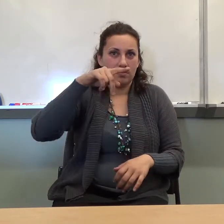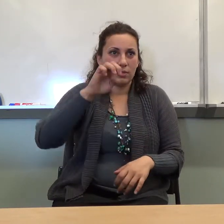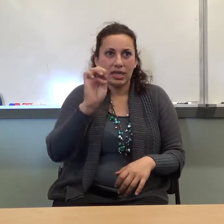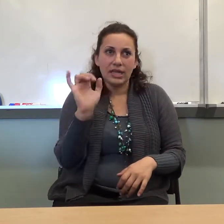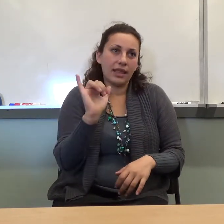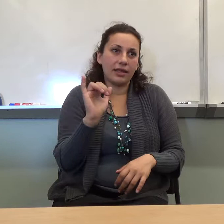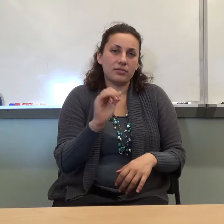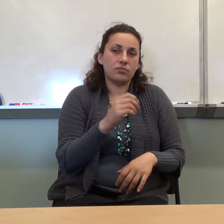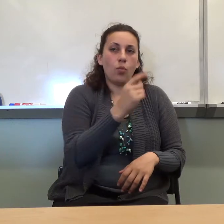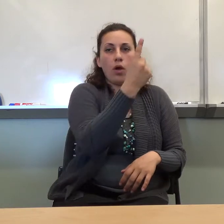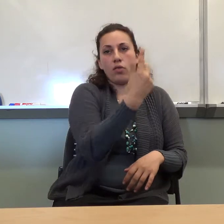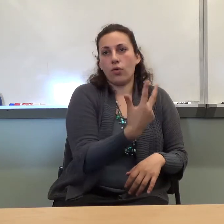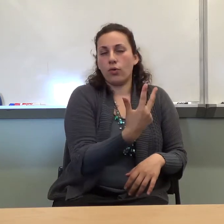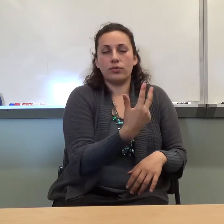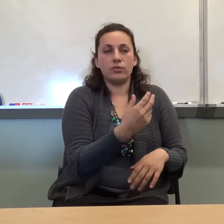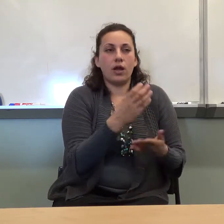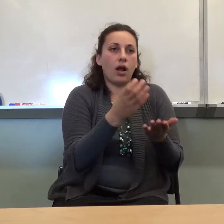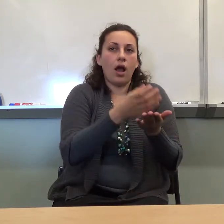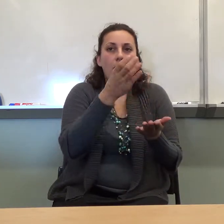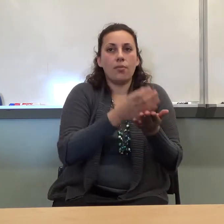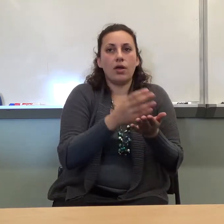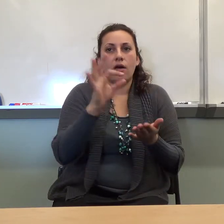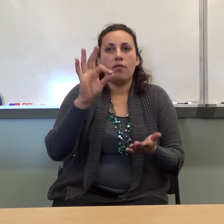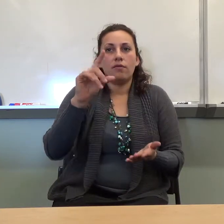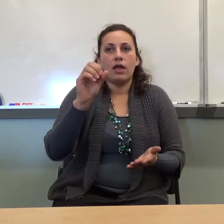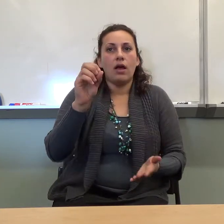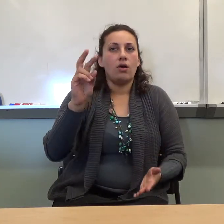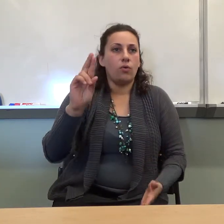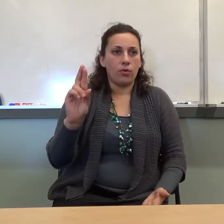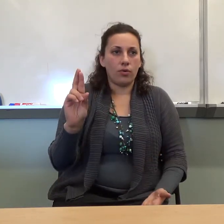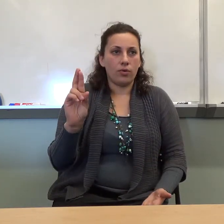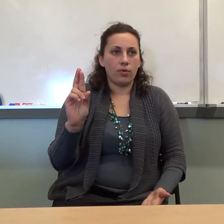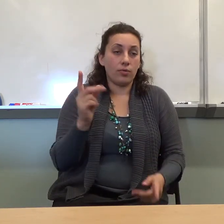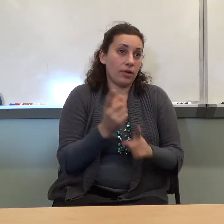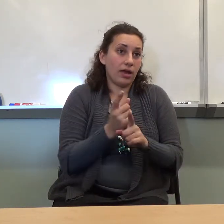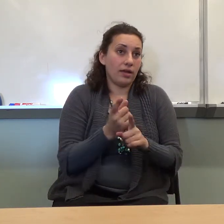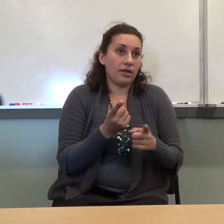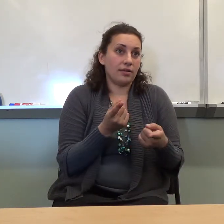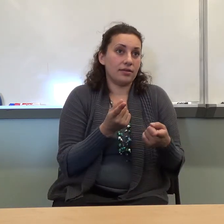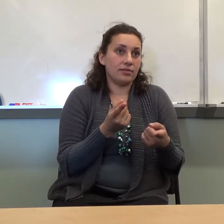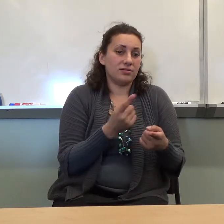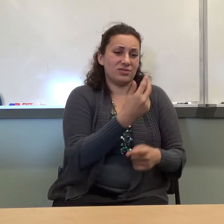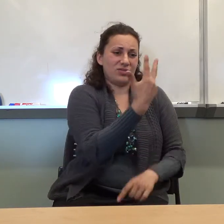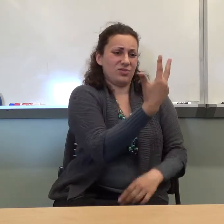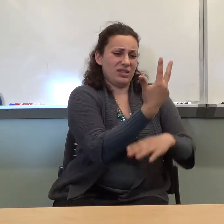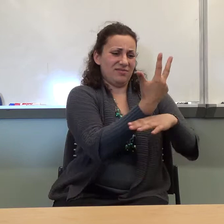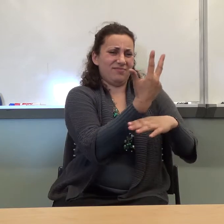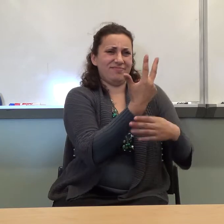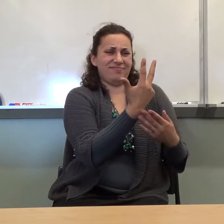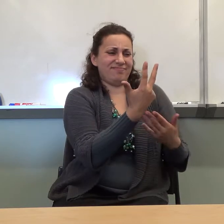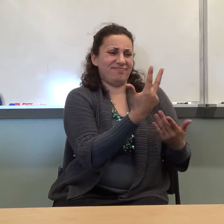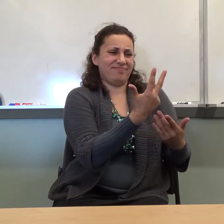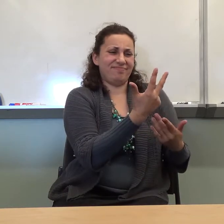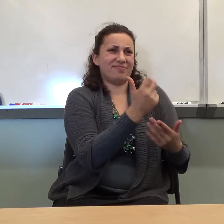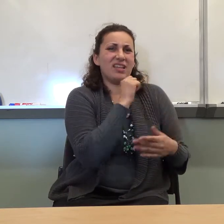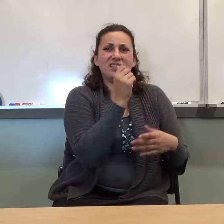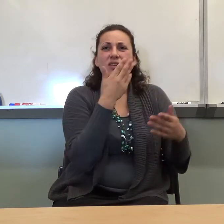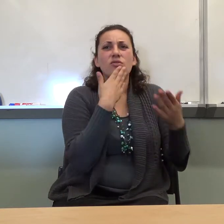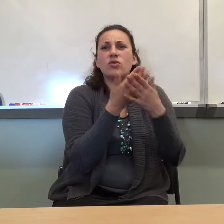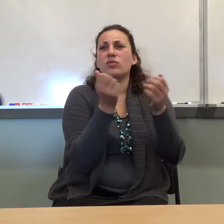that. Something you find around the house, literally. All right, 3 doesn't play well with 10. You know, there's no number